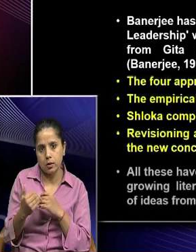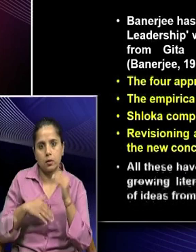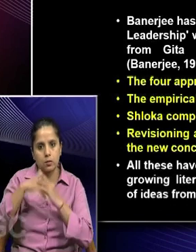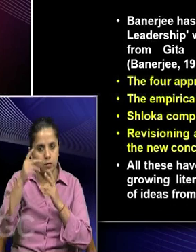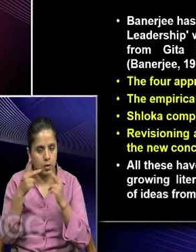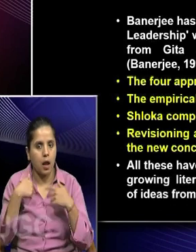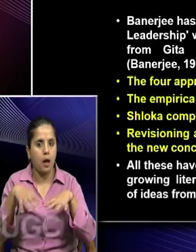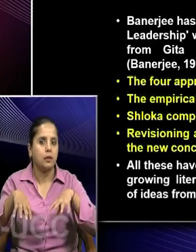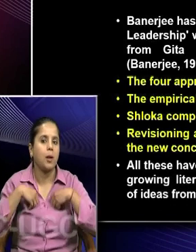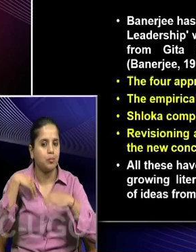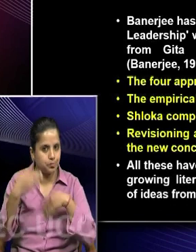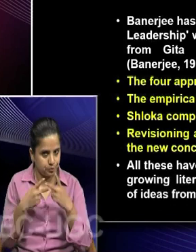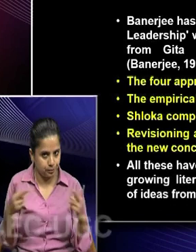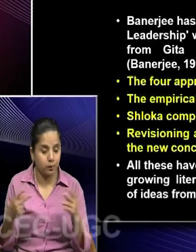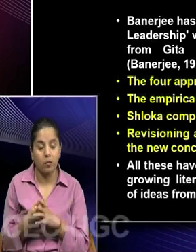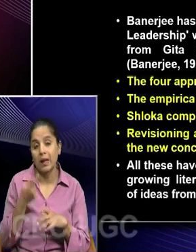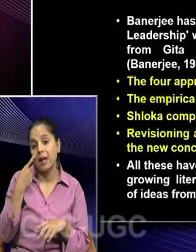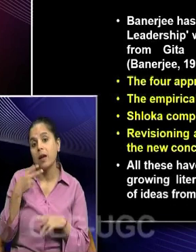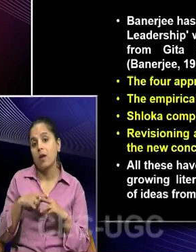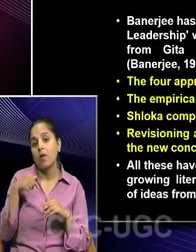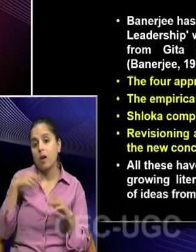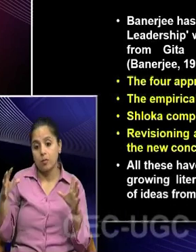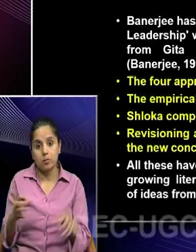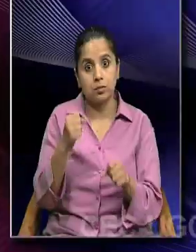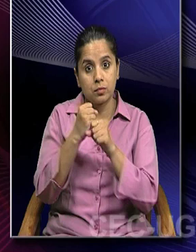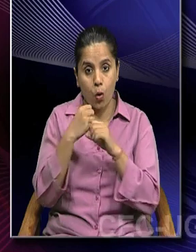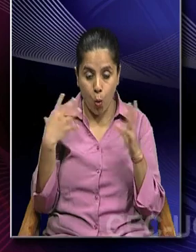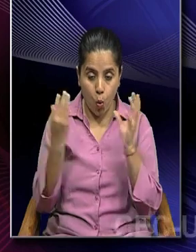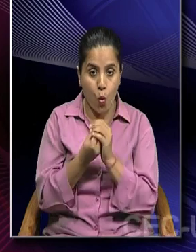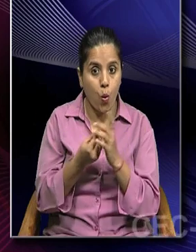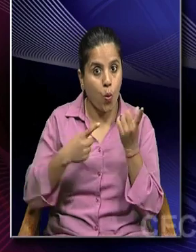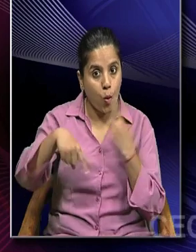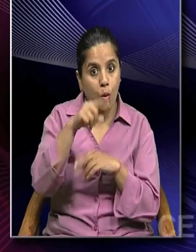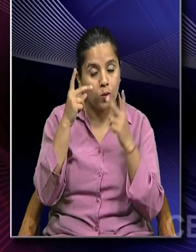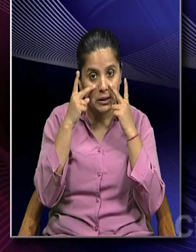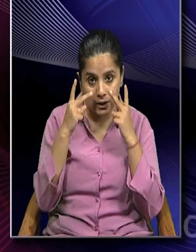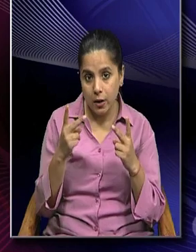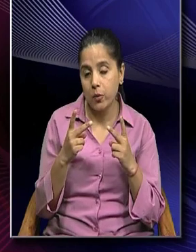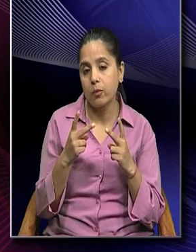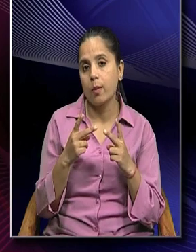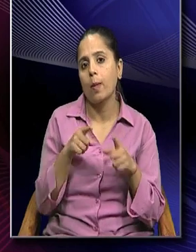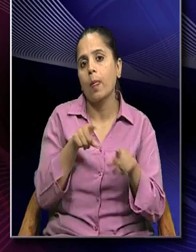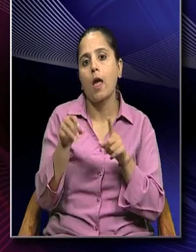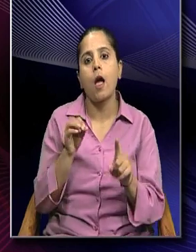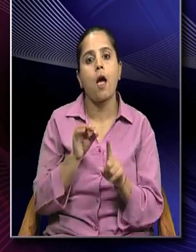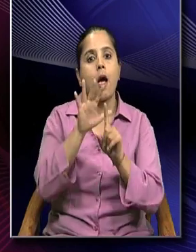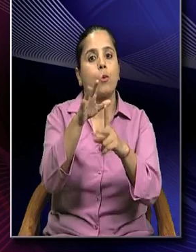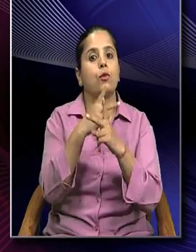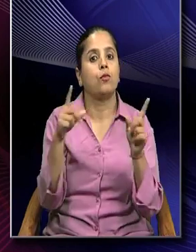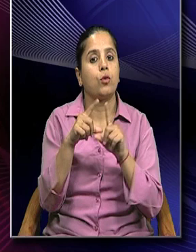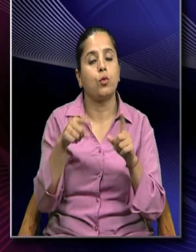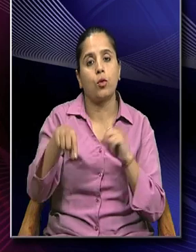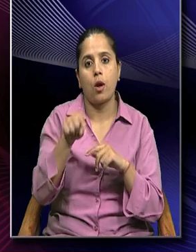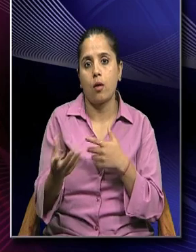we adopt. If we combine them together, all these approaches, they